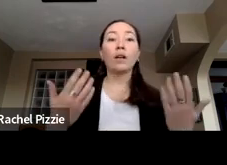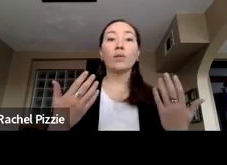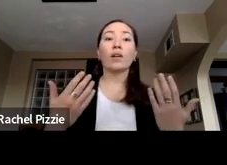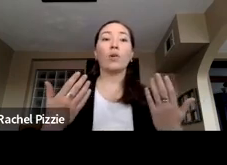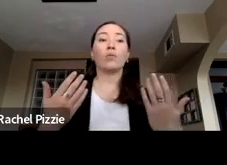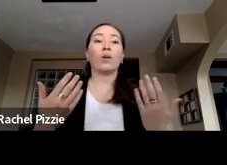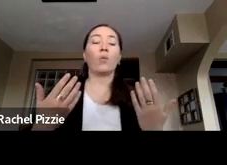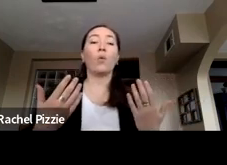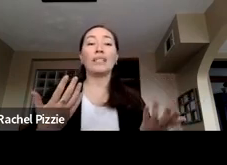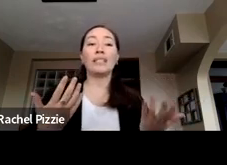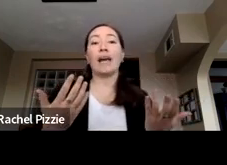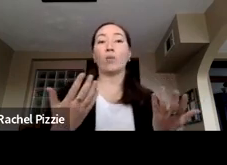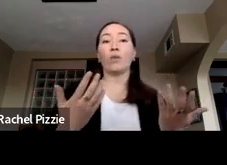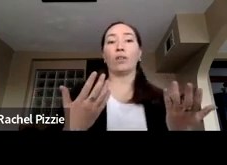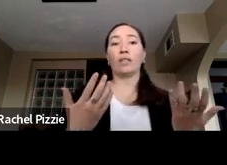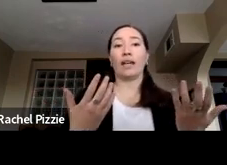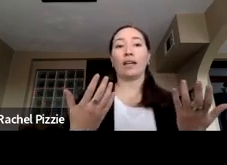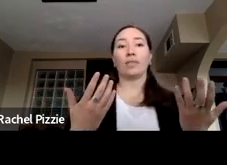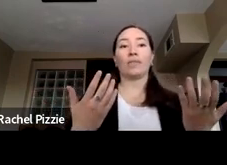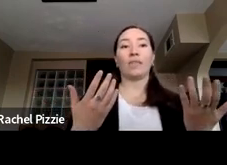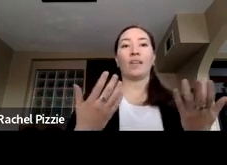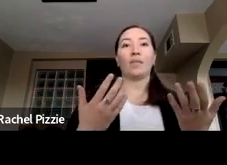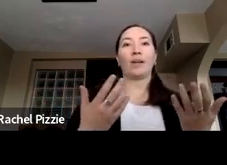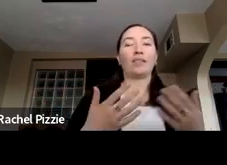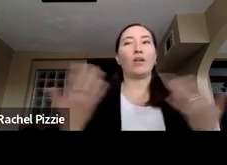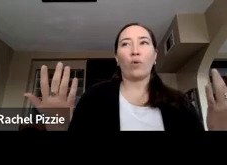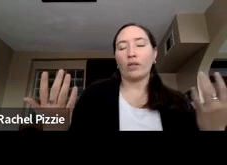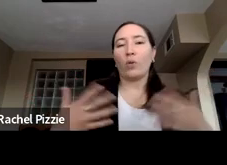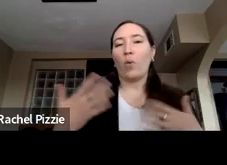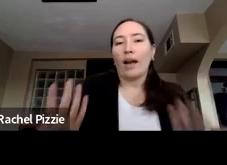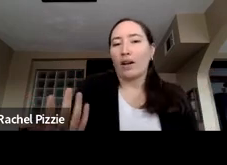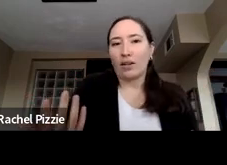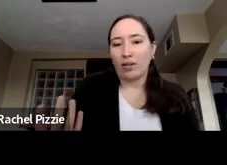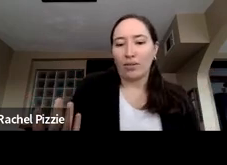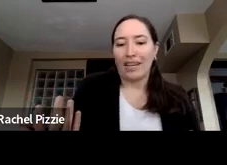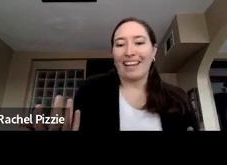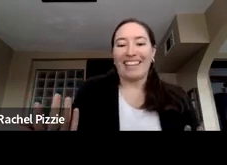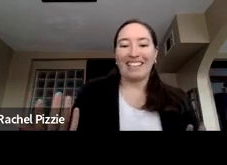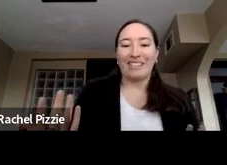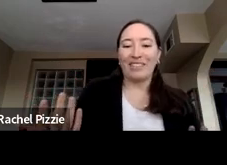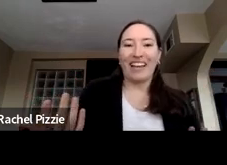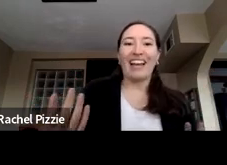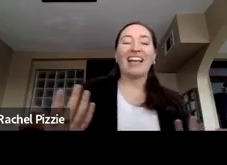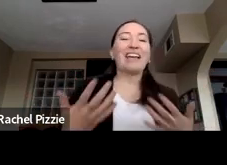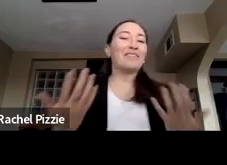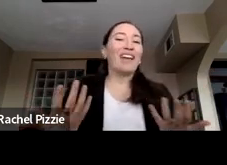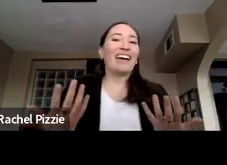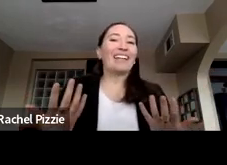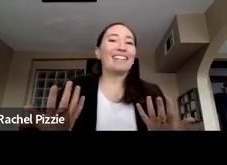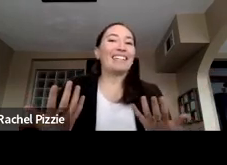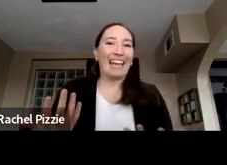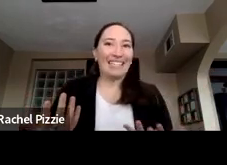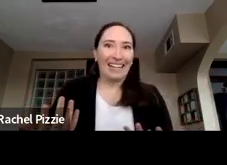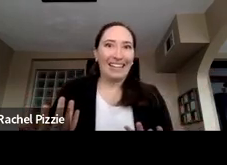We're also going to go over what data output looks like. Because of course, why are you using this survey if